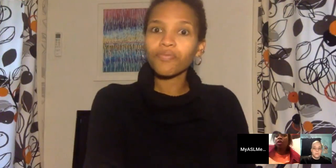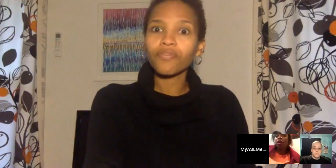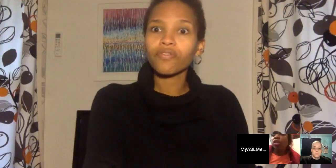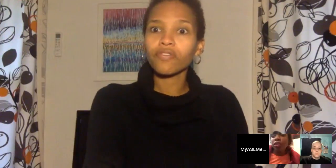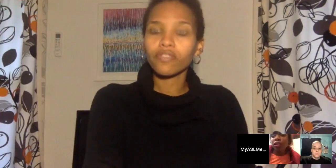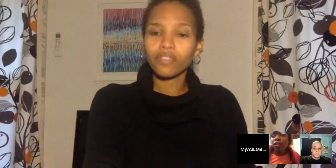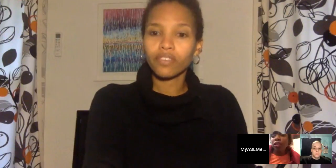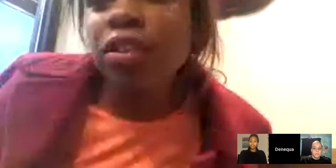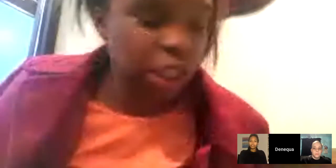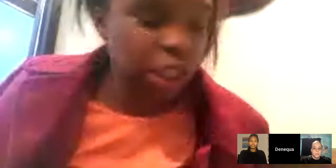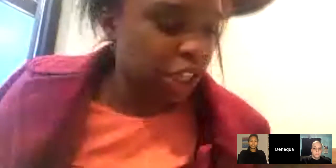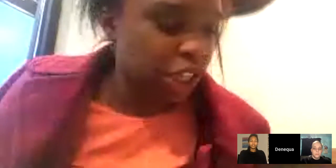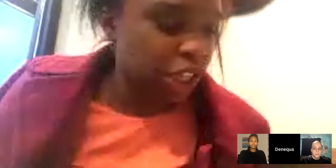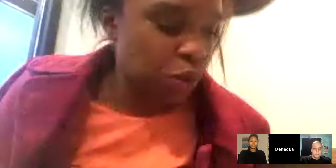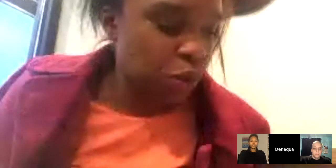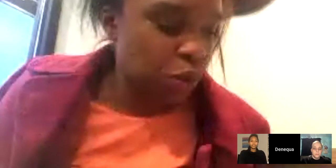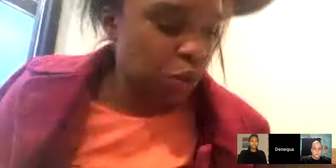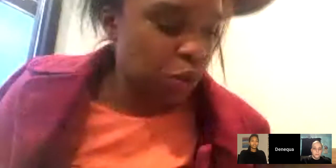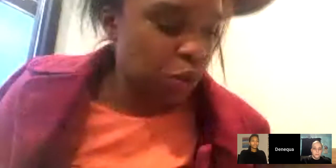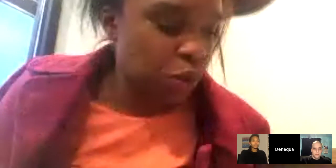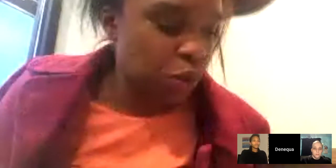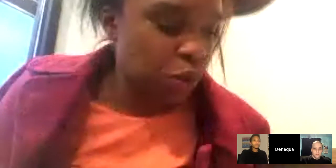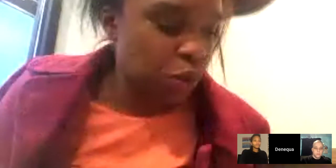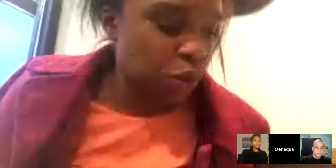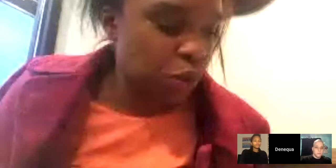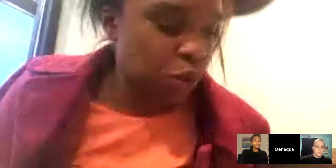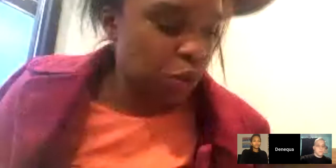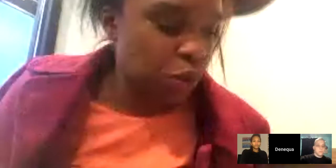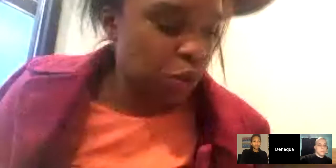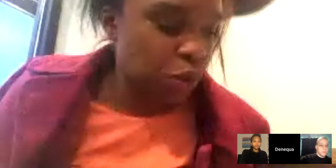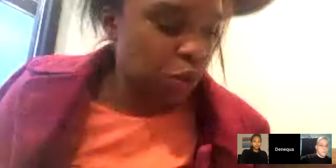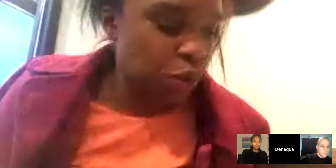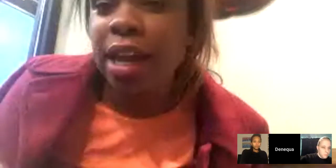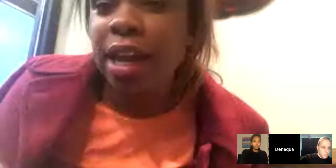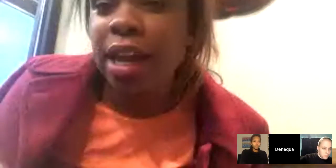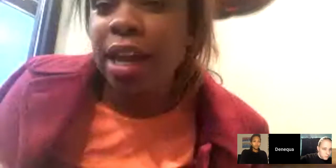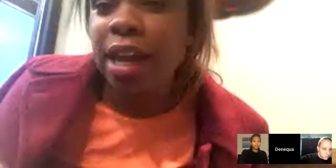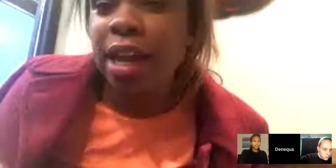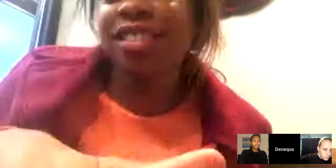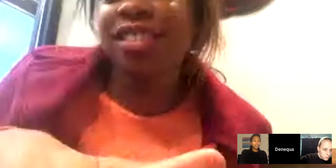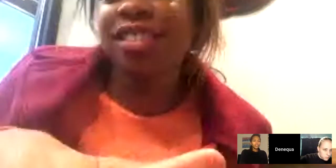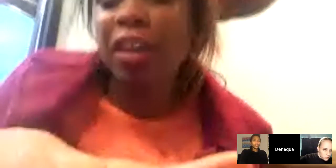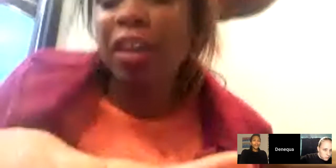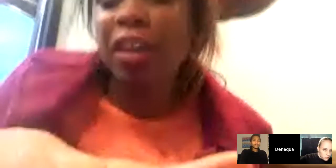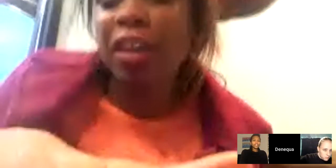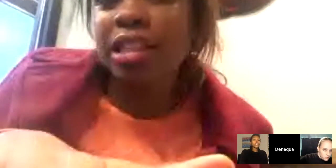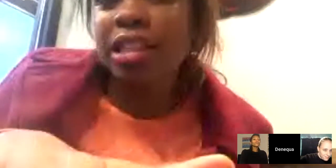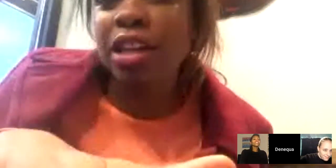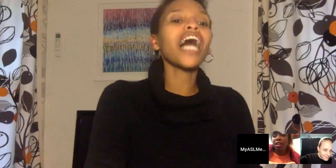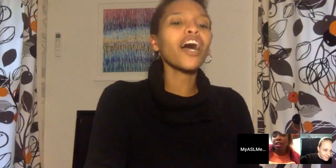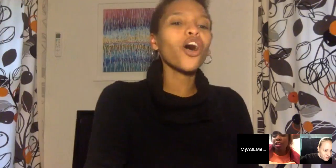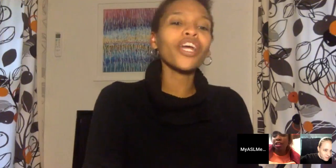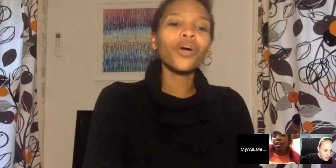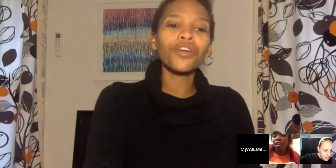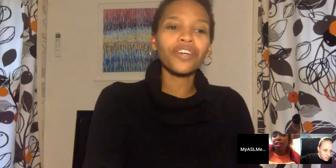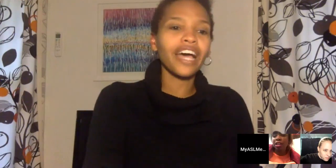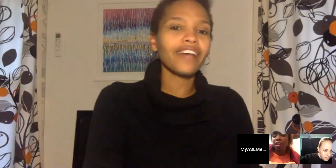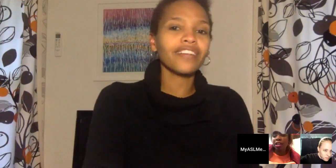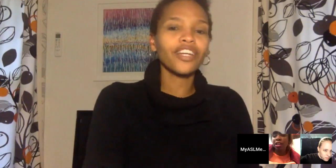Nicole, can you tell me what she does at 28 seconds? I just have time passing with a star by it. I think it's an ASL feature. Oh, I know what you're going to ask. I know what you're